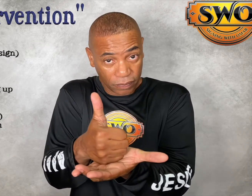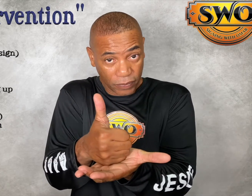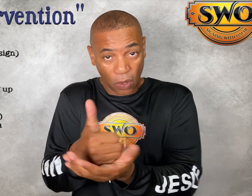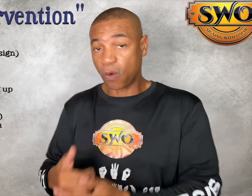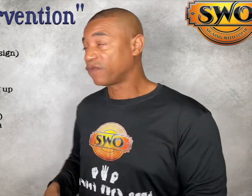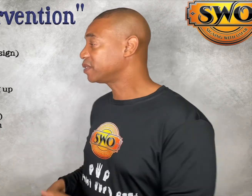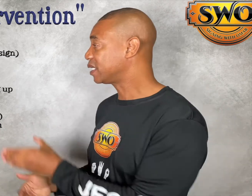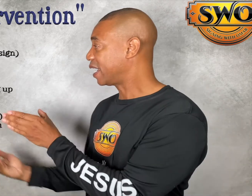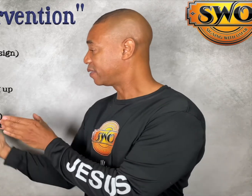Or from the side.